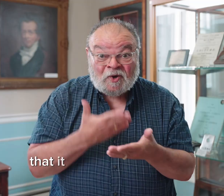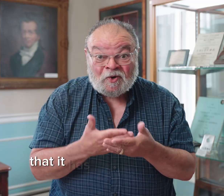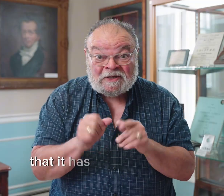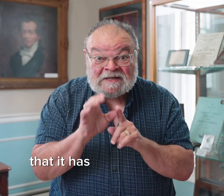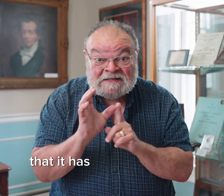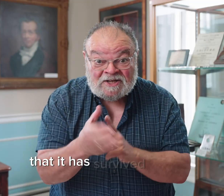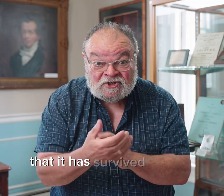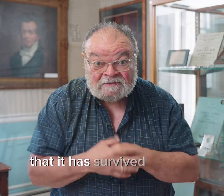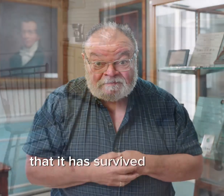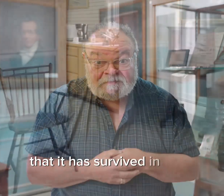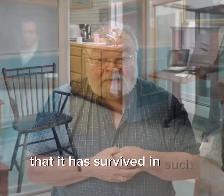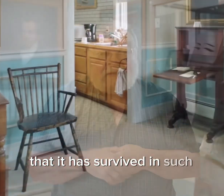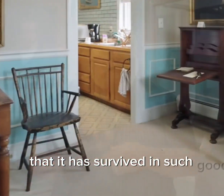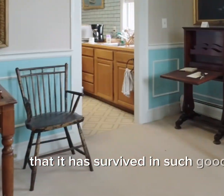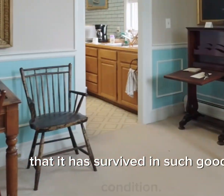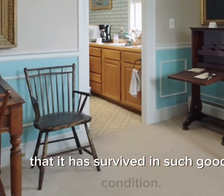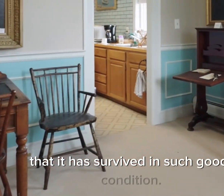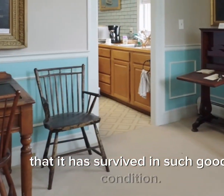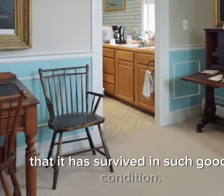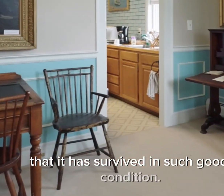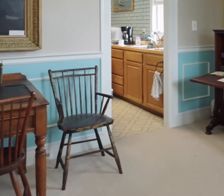has survived in such good condition.